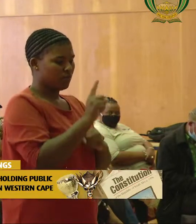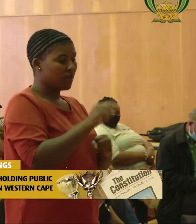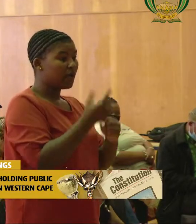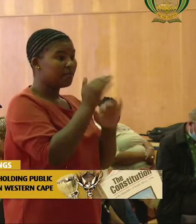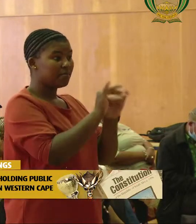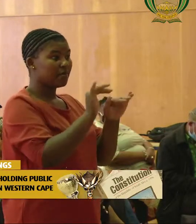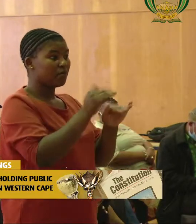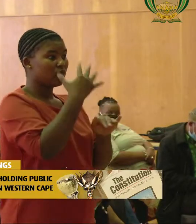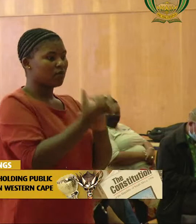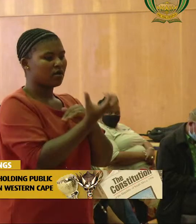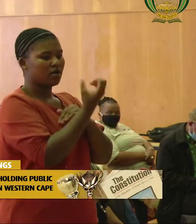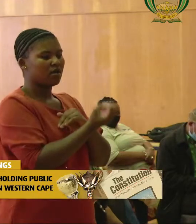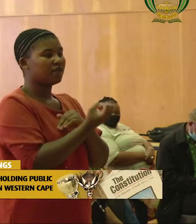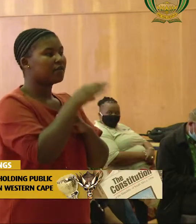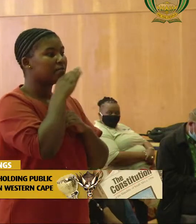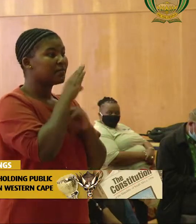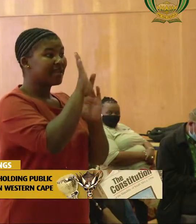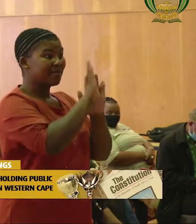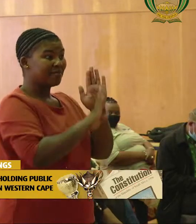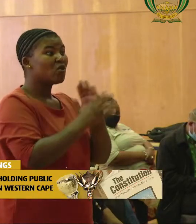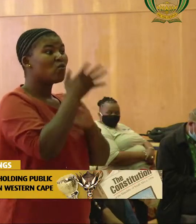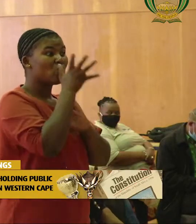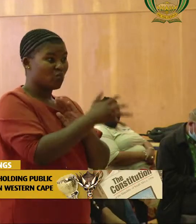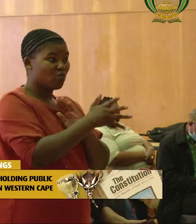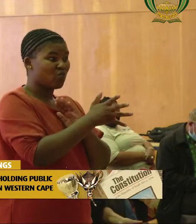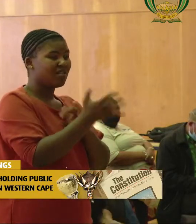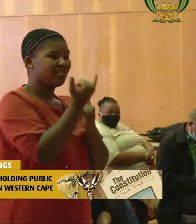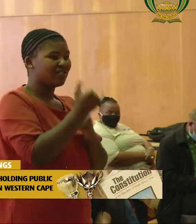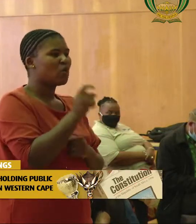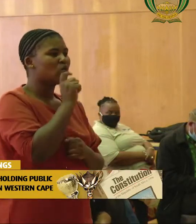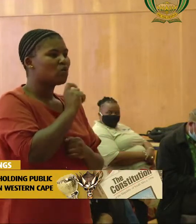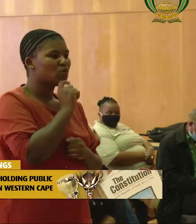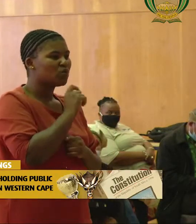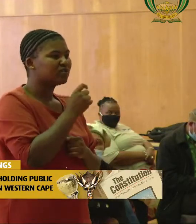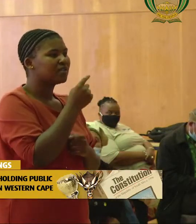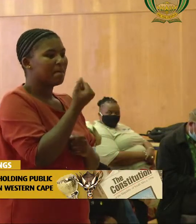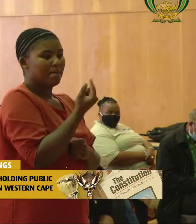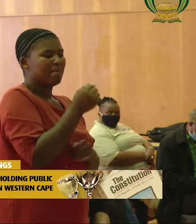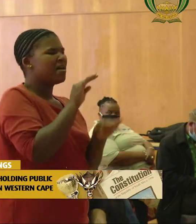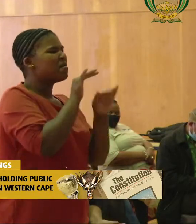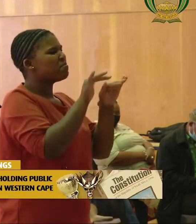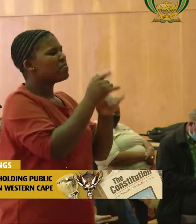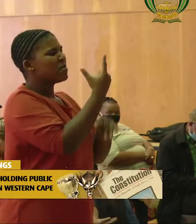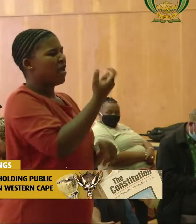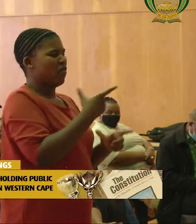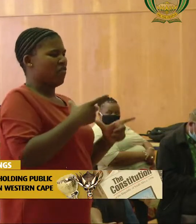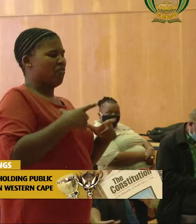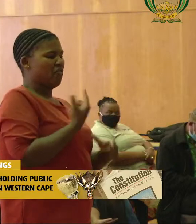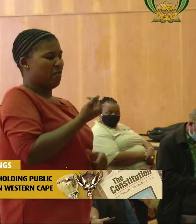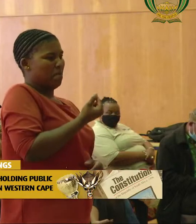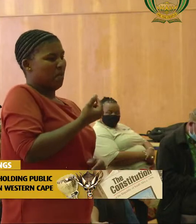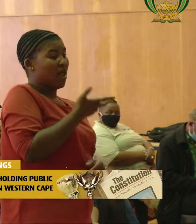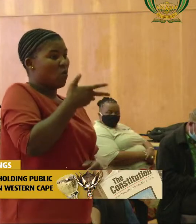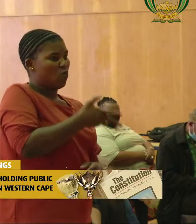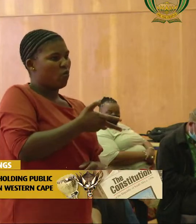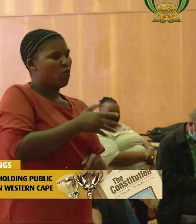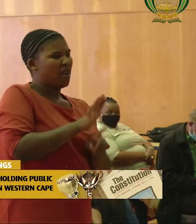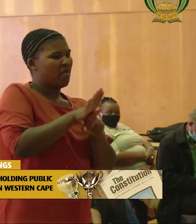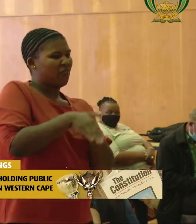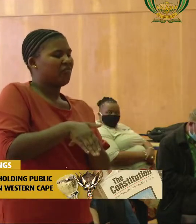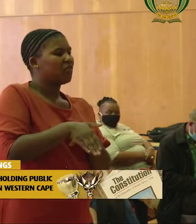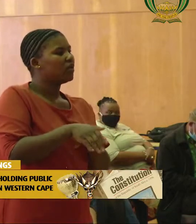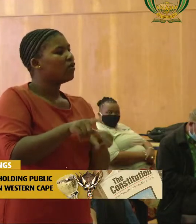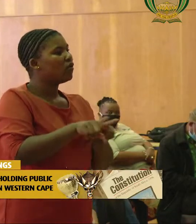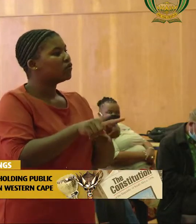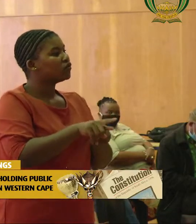is going to be hijacked or used by people who have money to infiltrate the